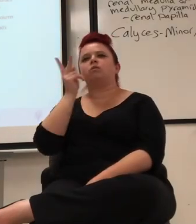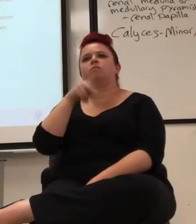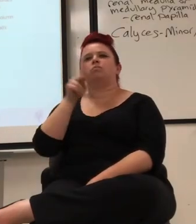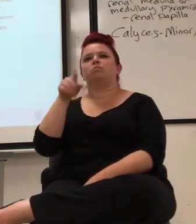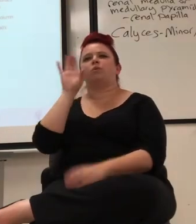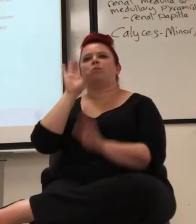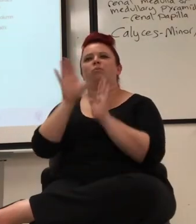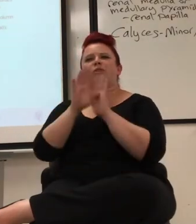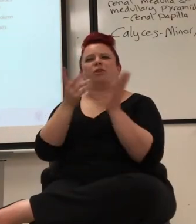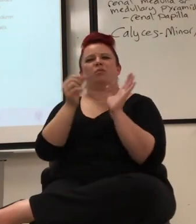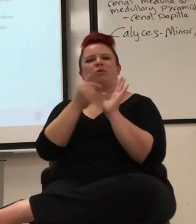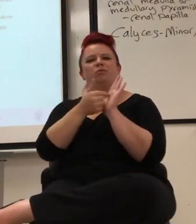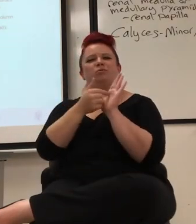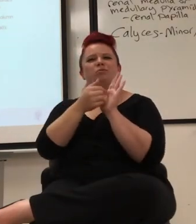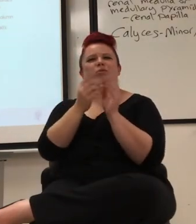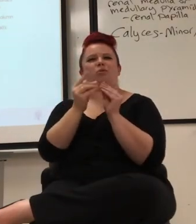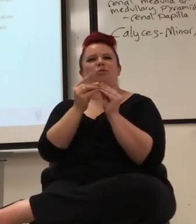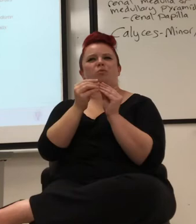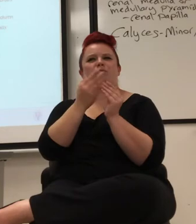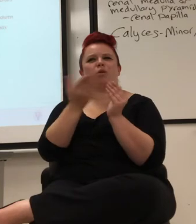Let me show you one more thing.